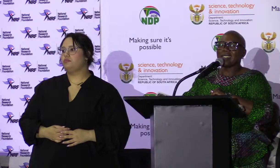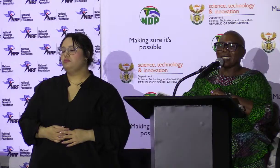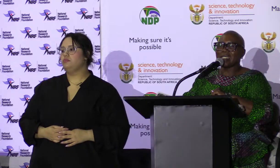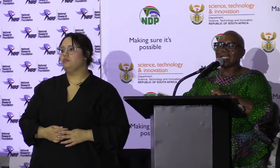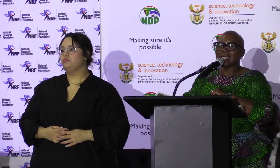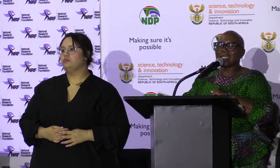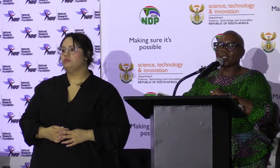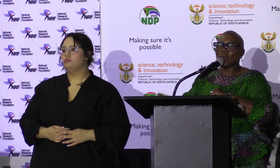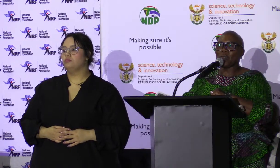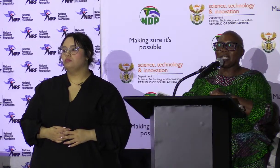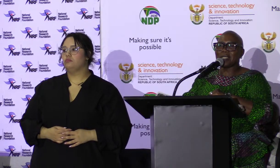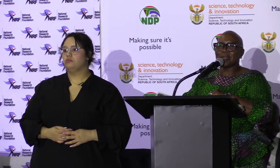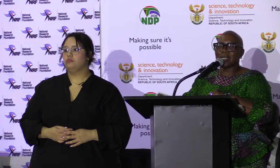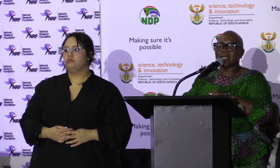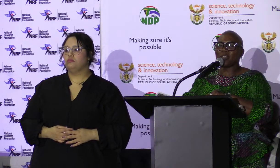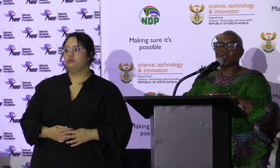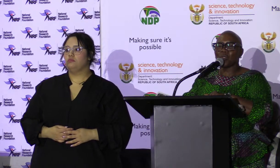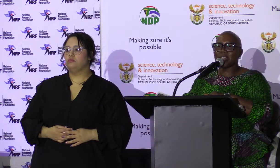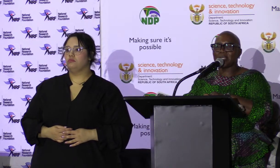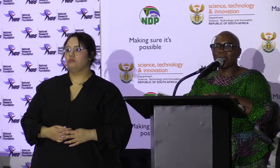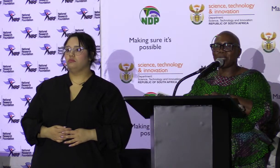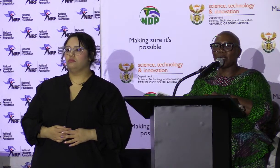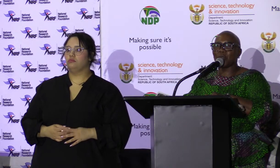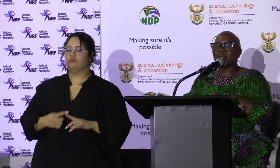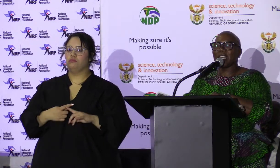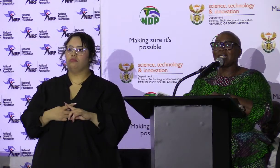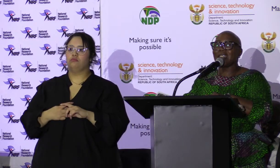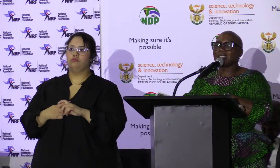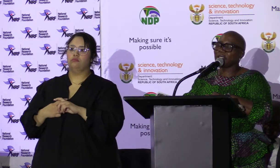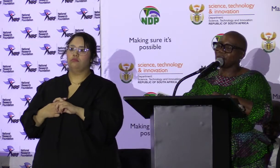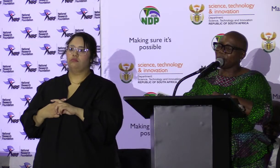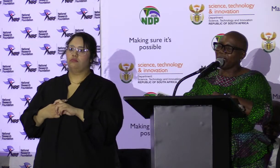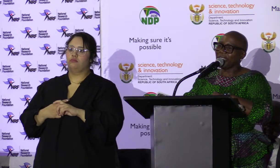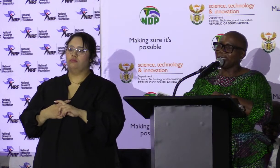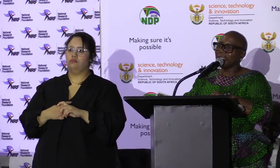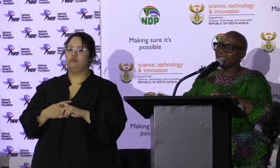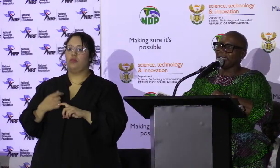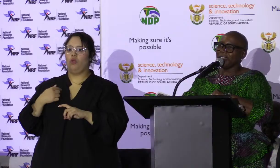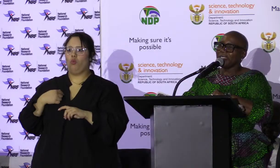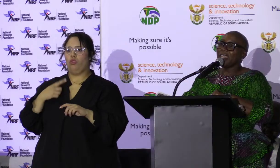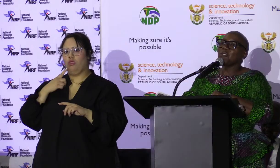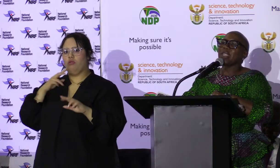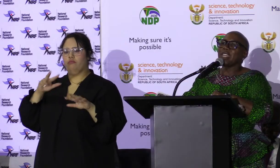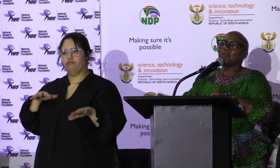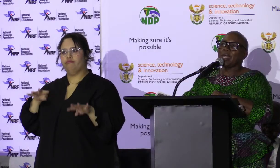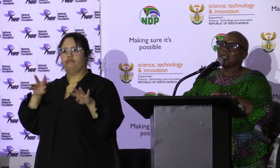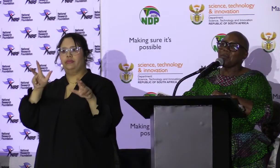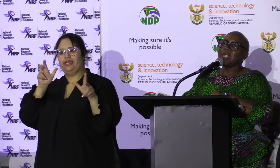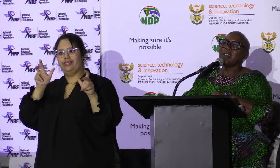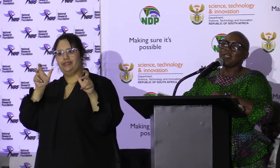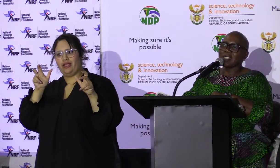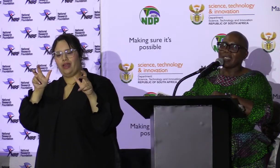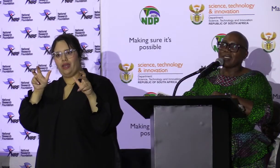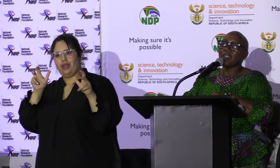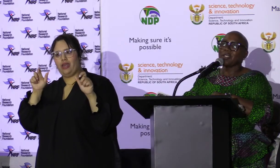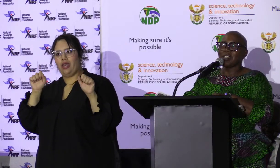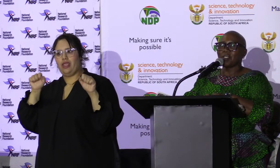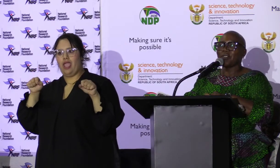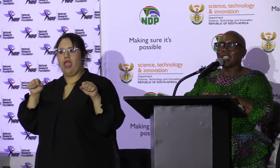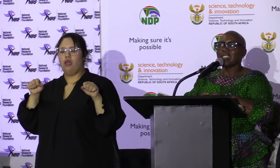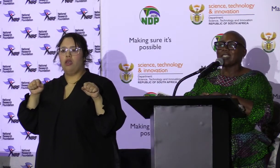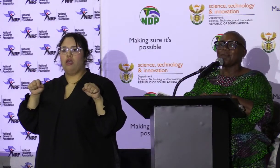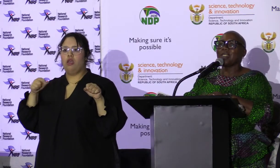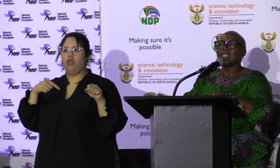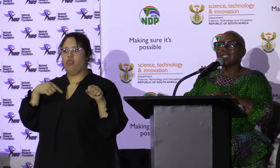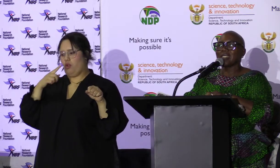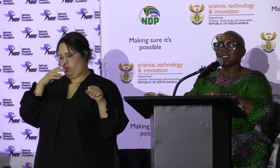We can sithule sibe glued and listen to her. Then we can pay millions and